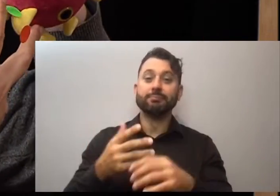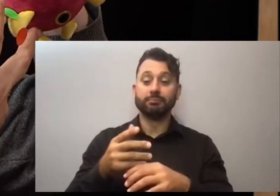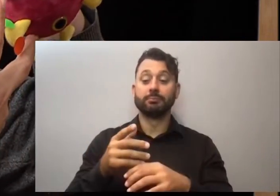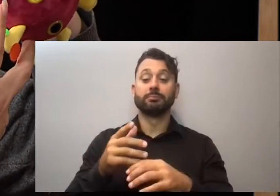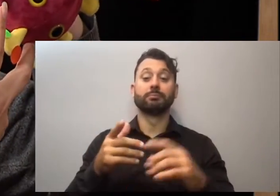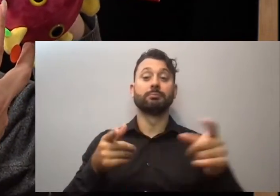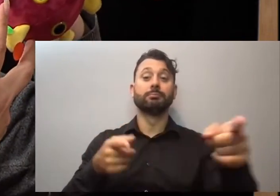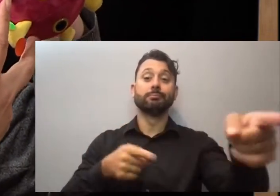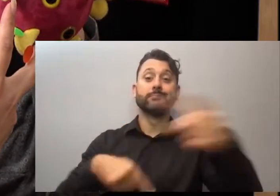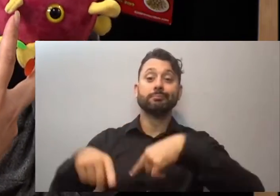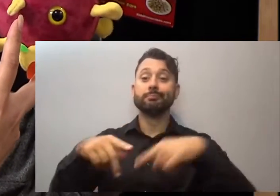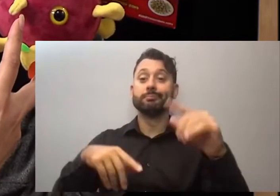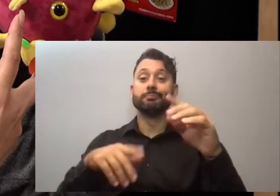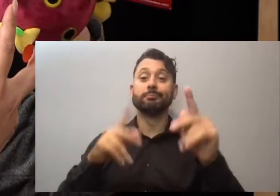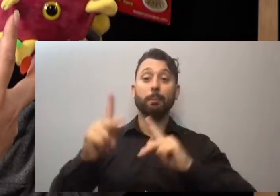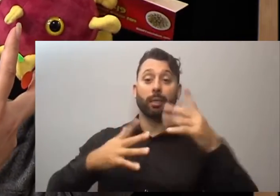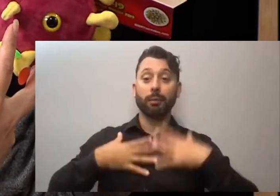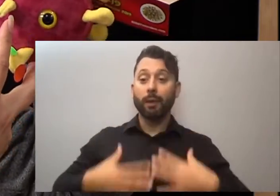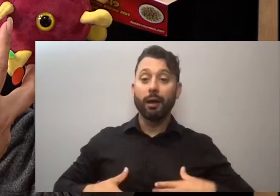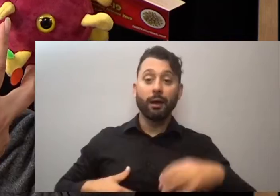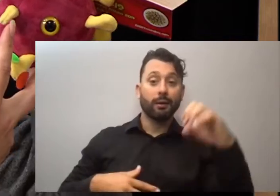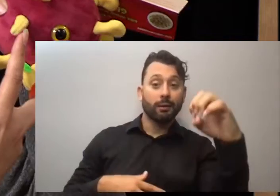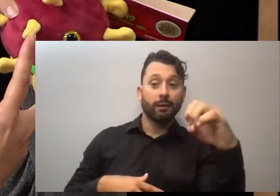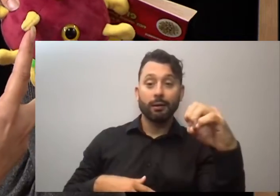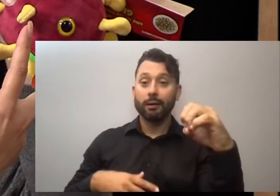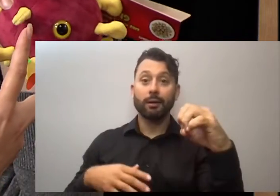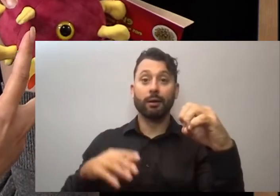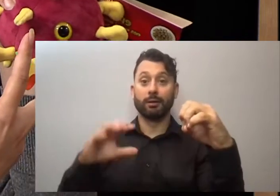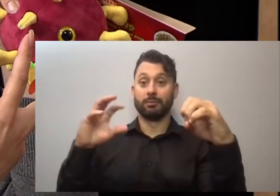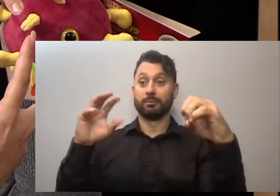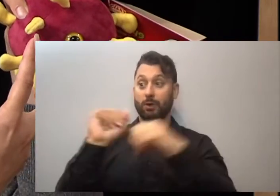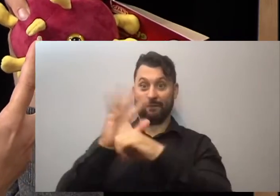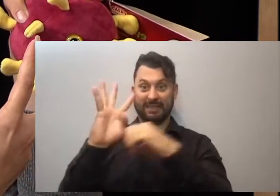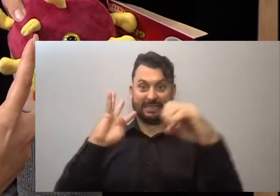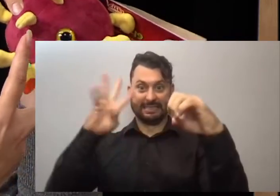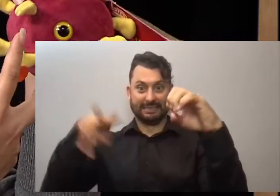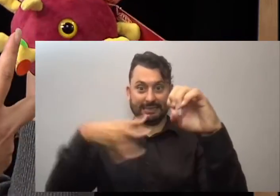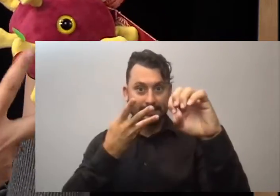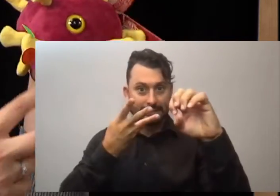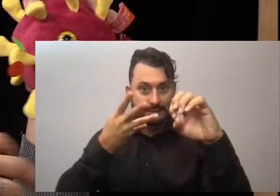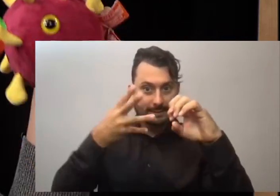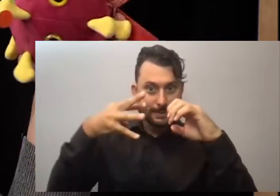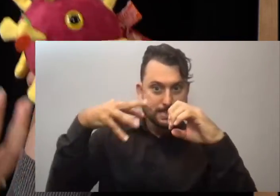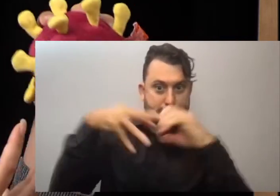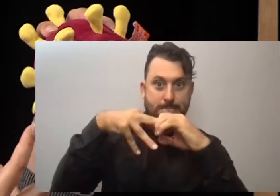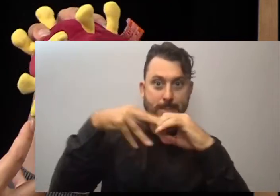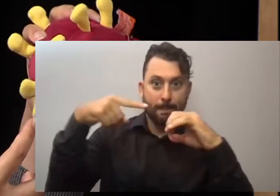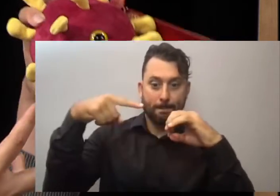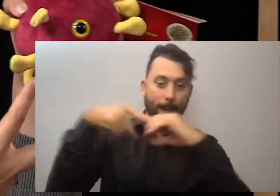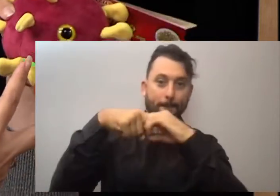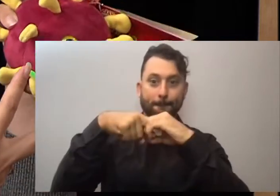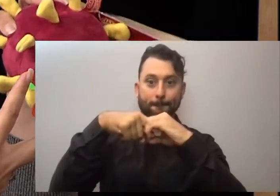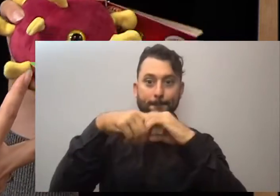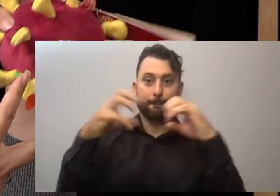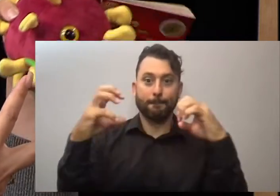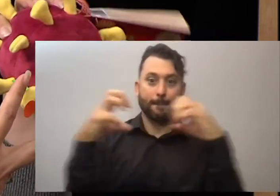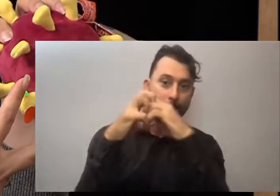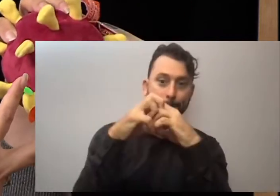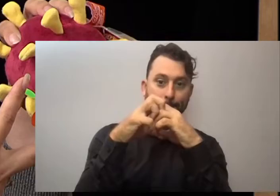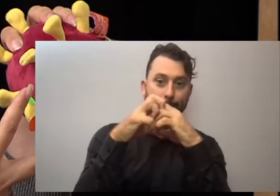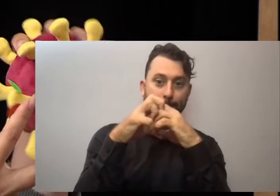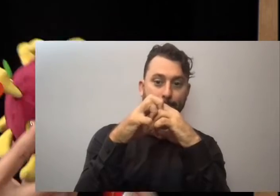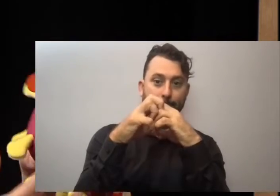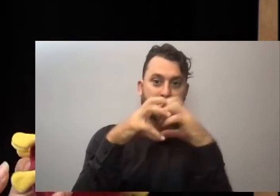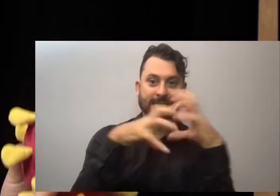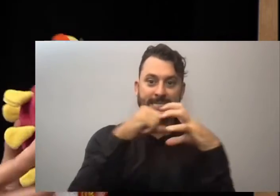bind better with your cells. And so that's why it could potentially be more transmissible, because it can attach to your